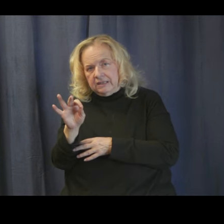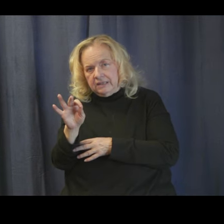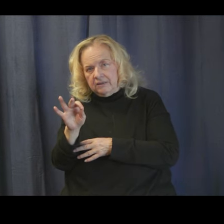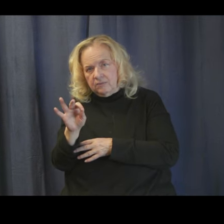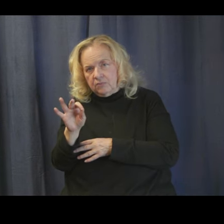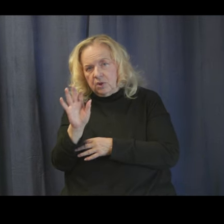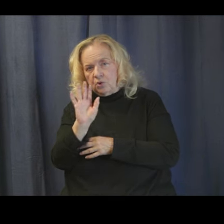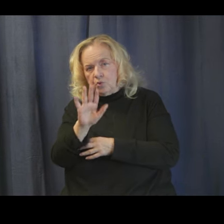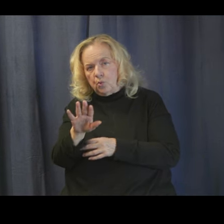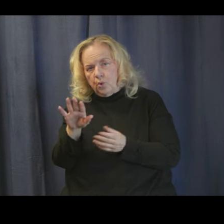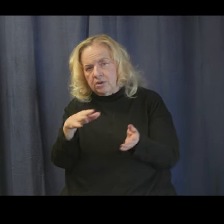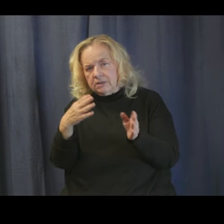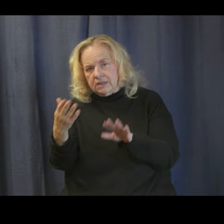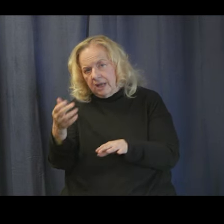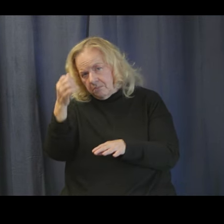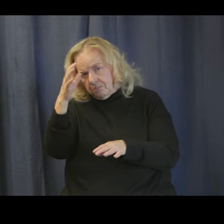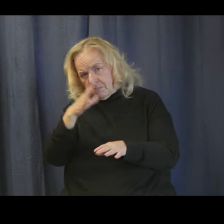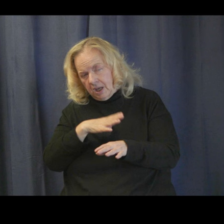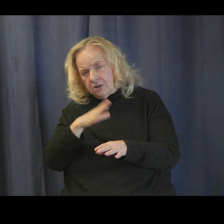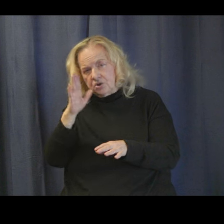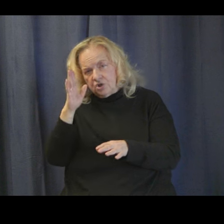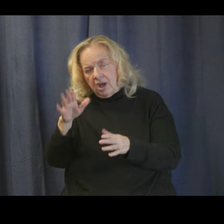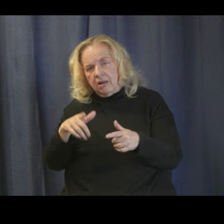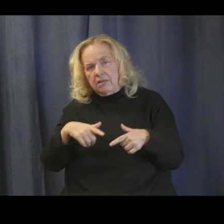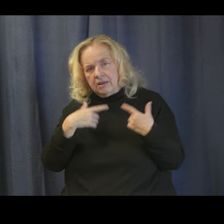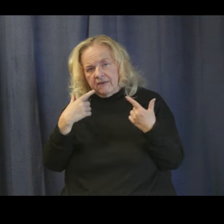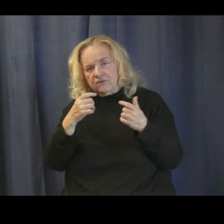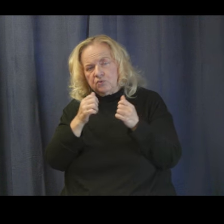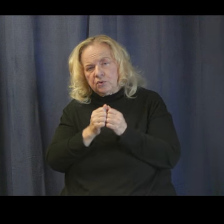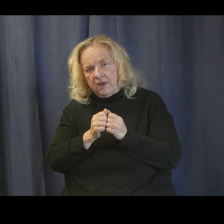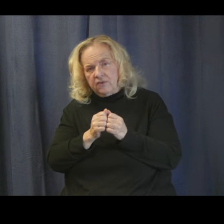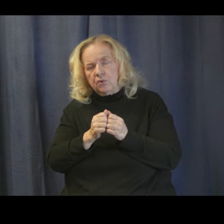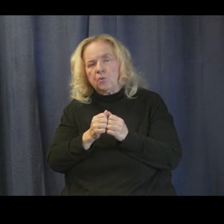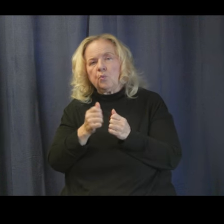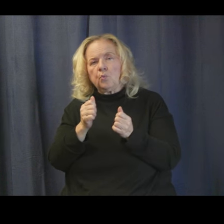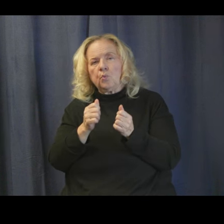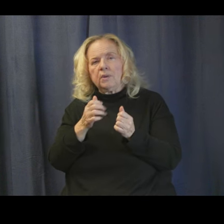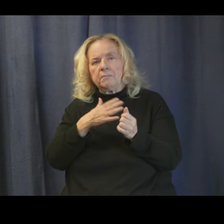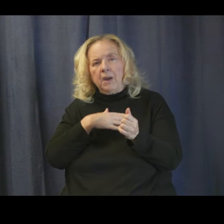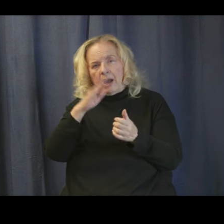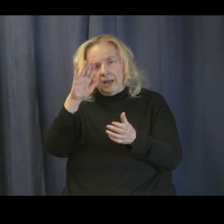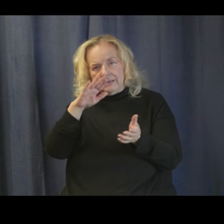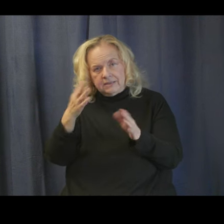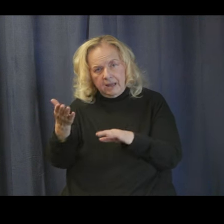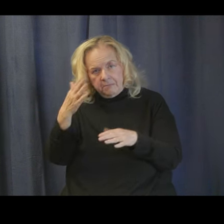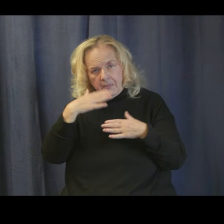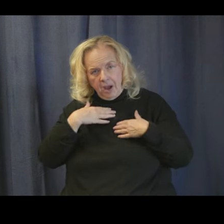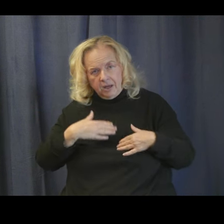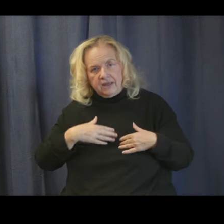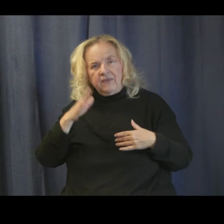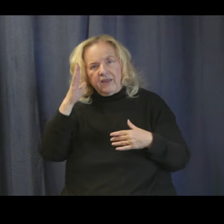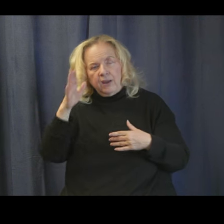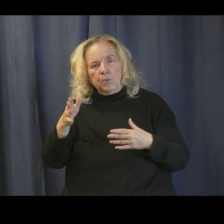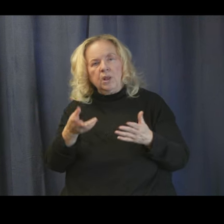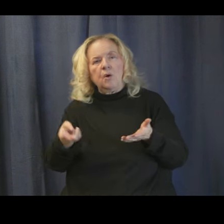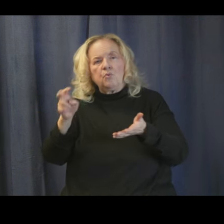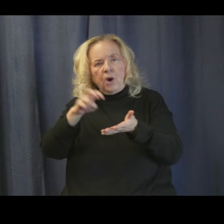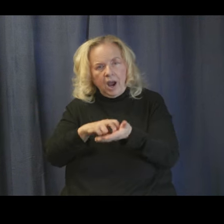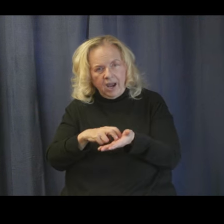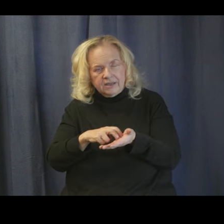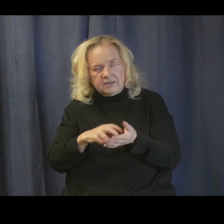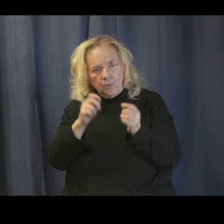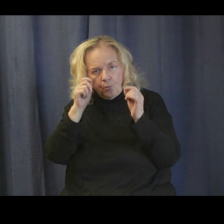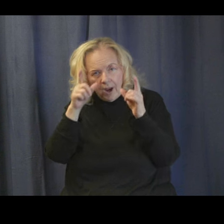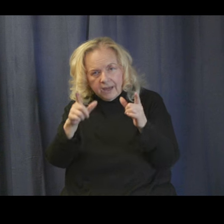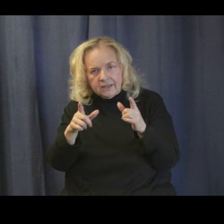19. Your dead men shall live, together with my dead body shall they